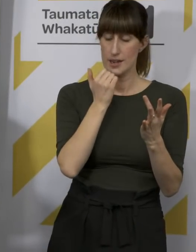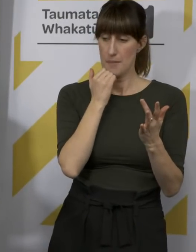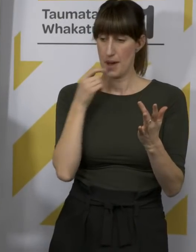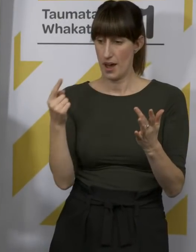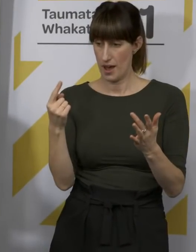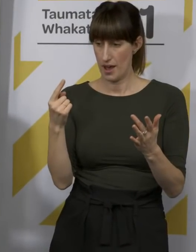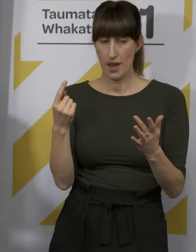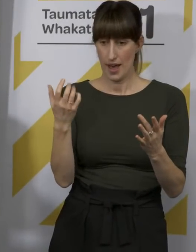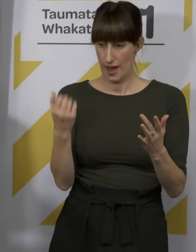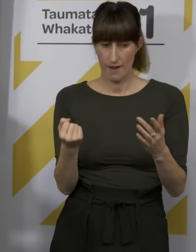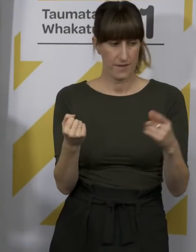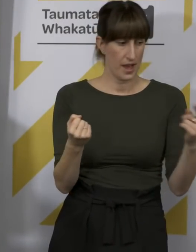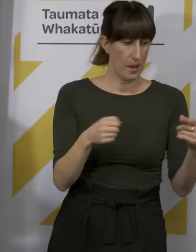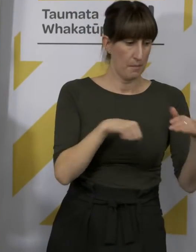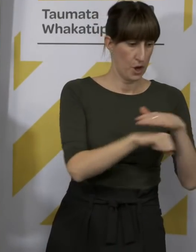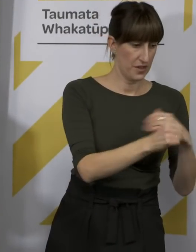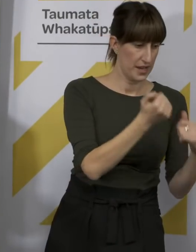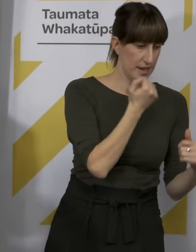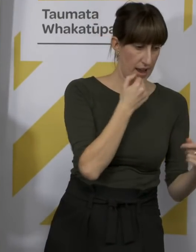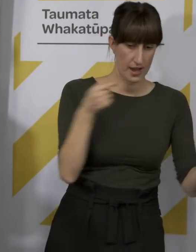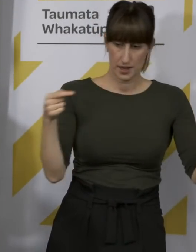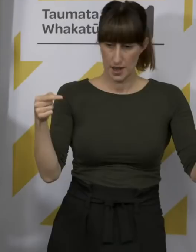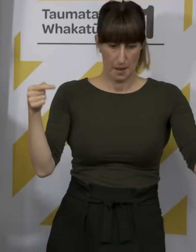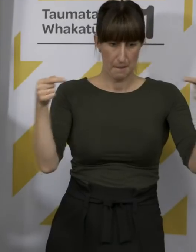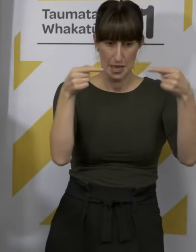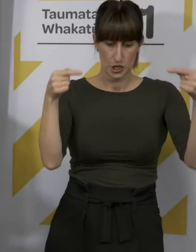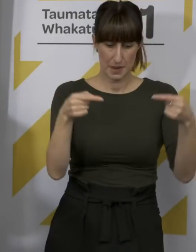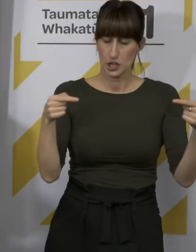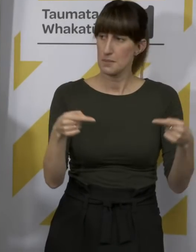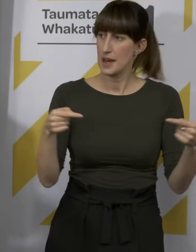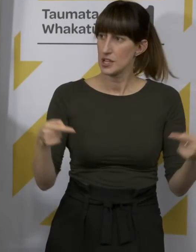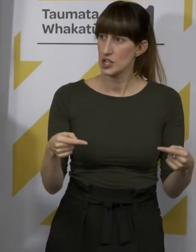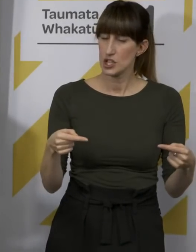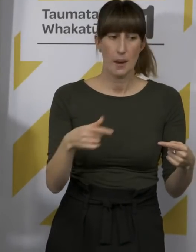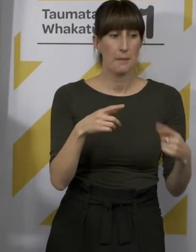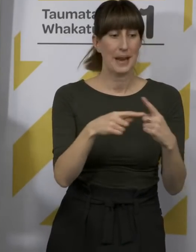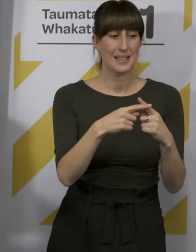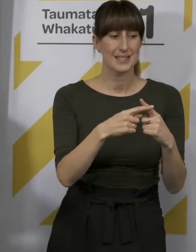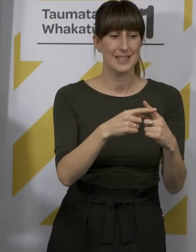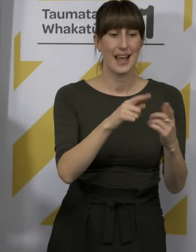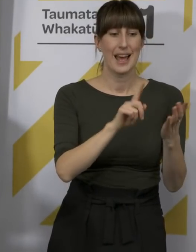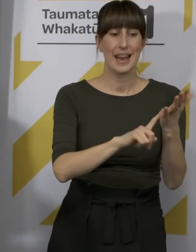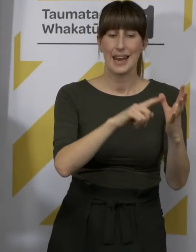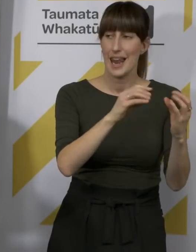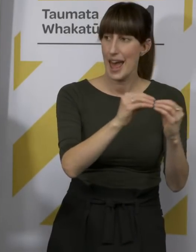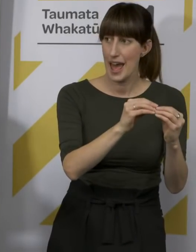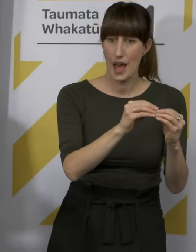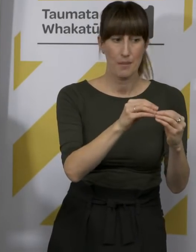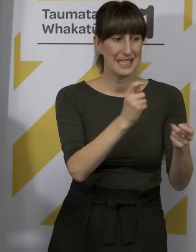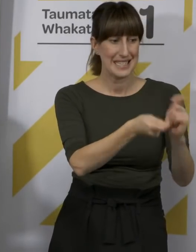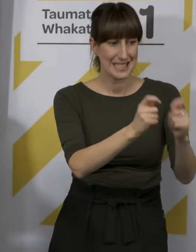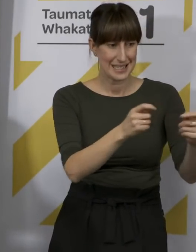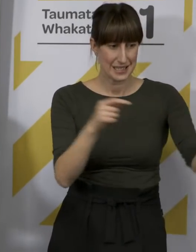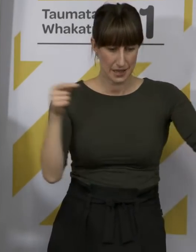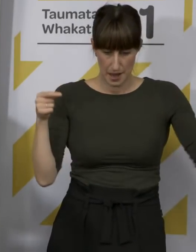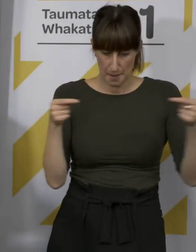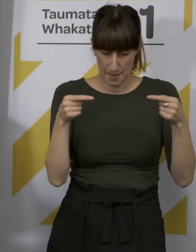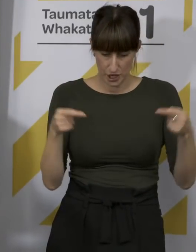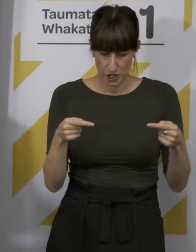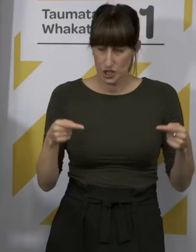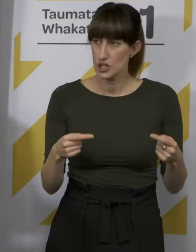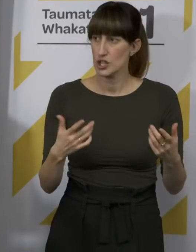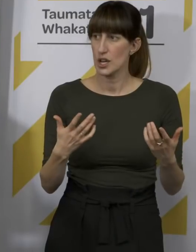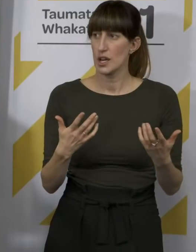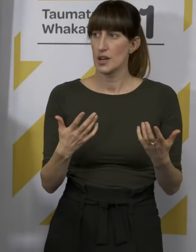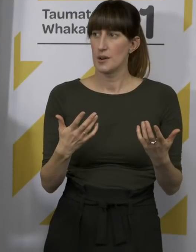of birth information, and they're busy matching the results we're getting from the lab database with the people who were in the facilities, whether they were